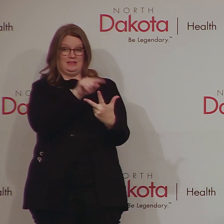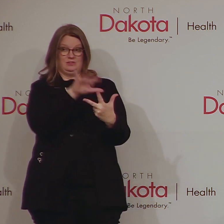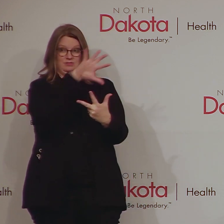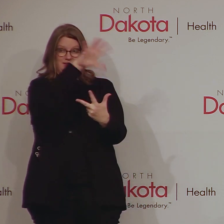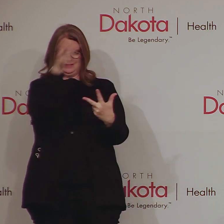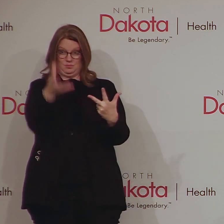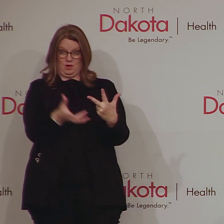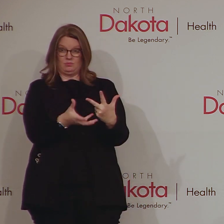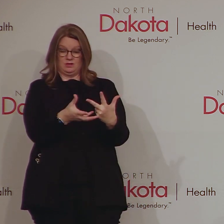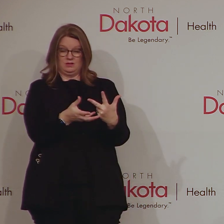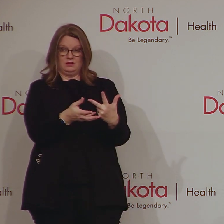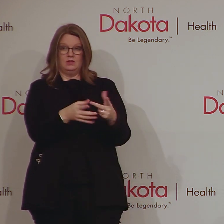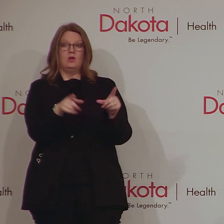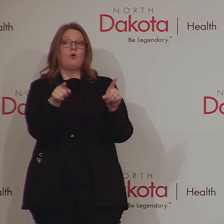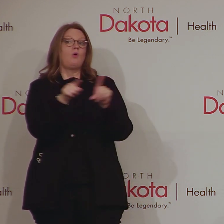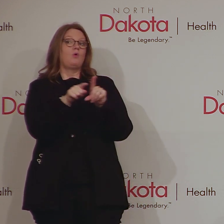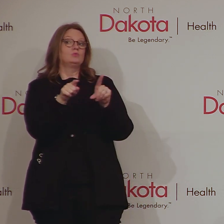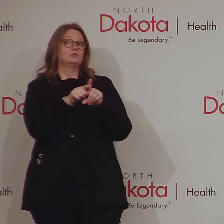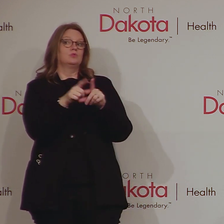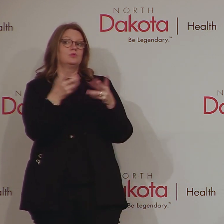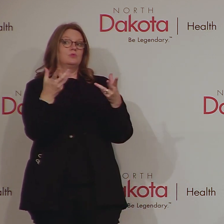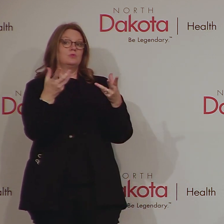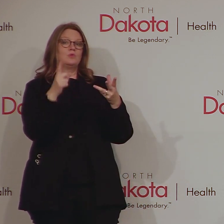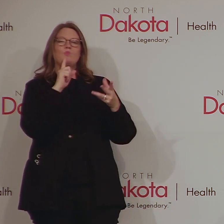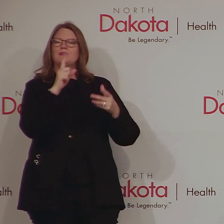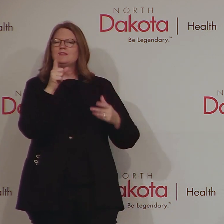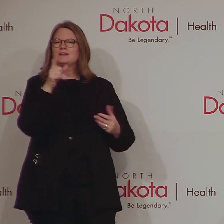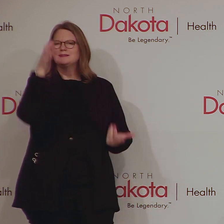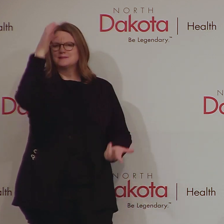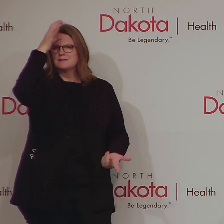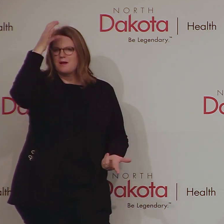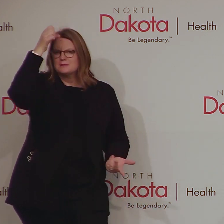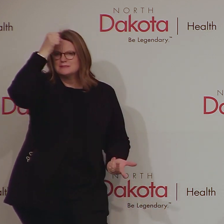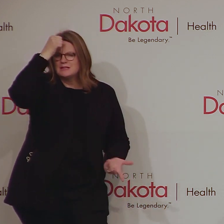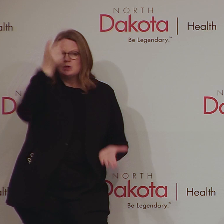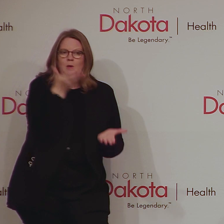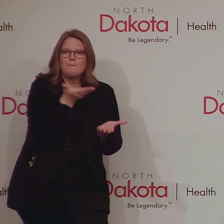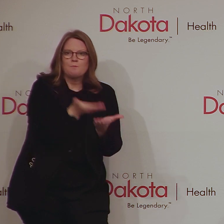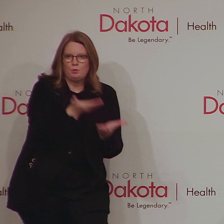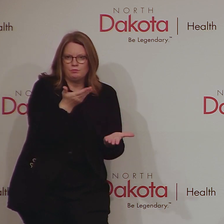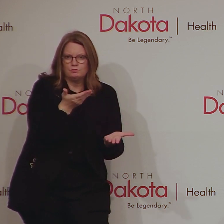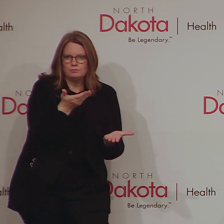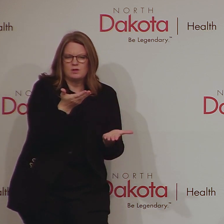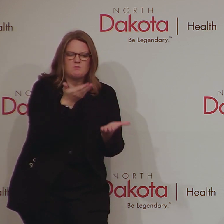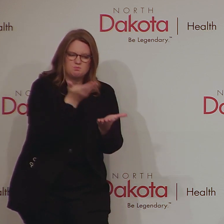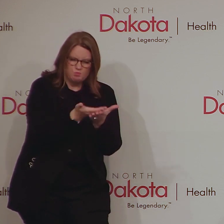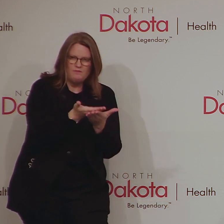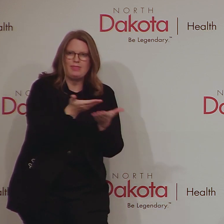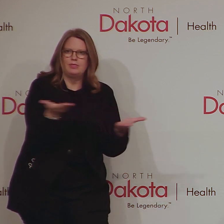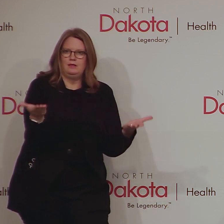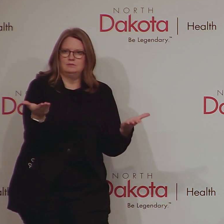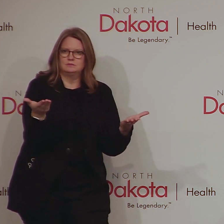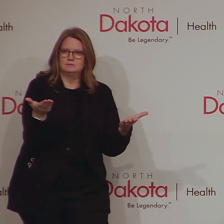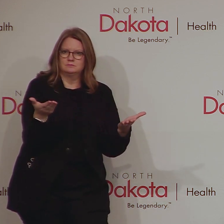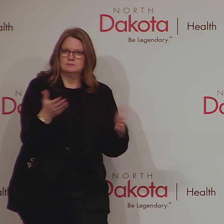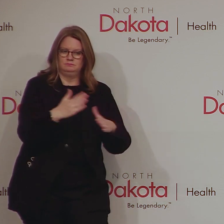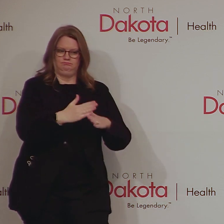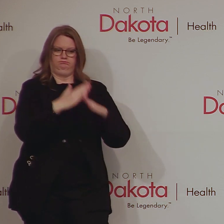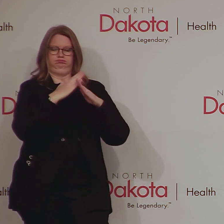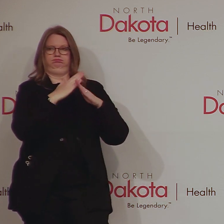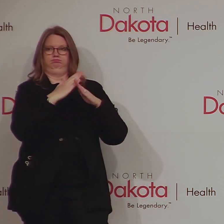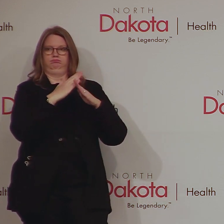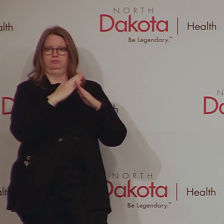strategies is the overarching common sense, proven steps that can help prevent you from